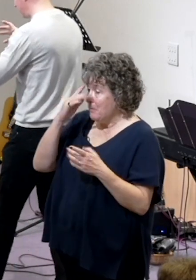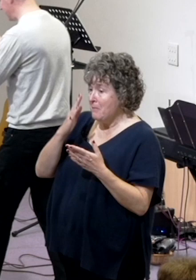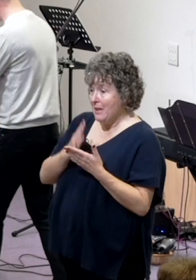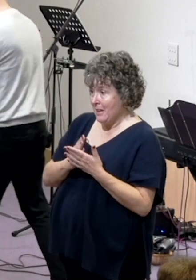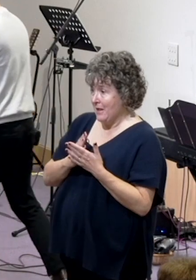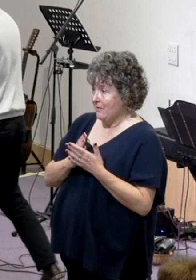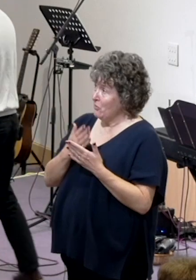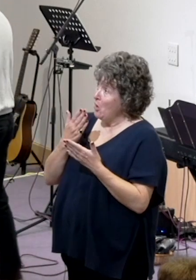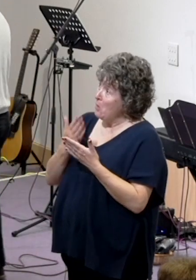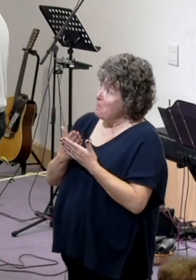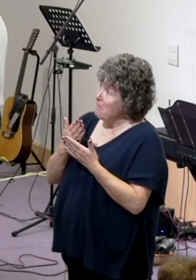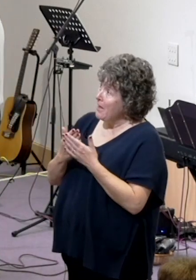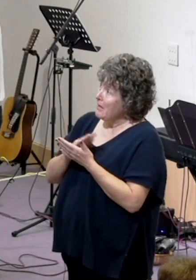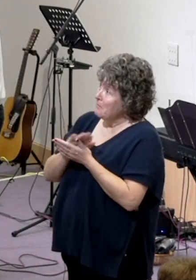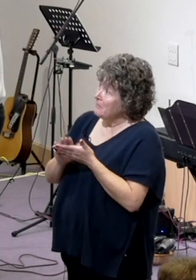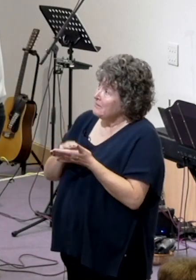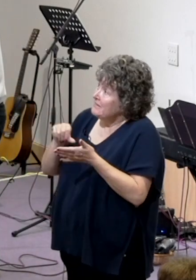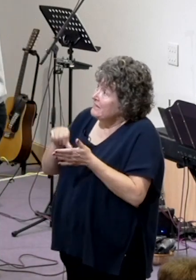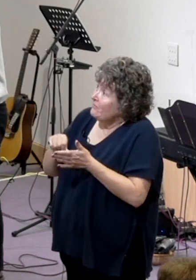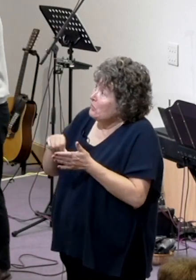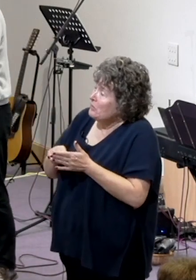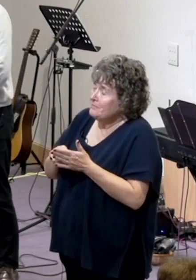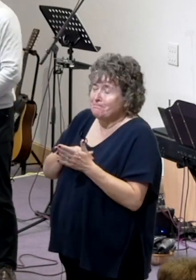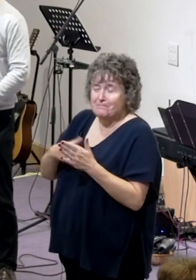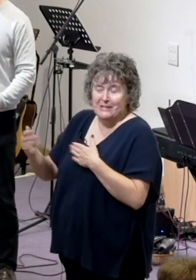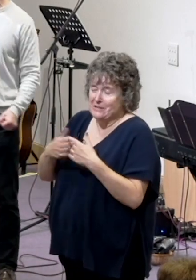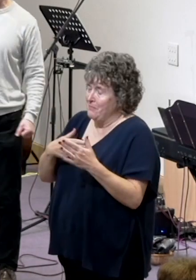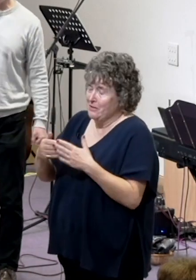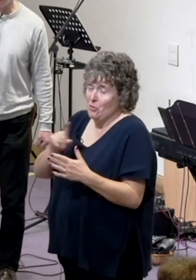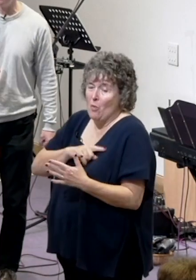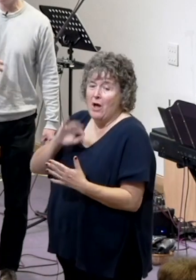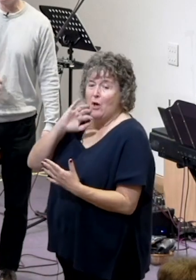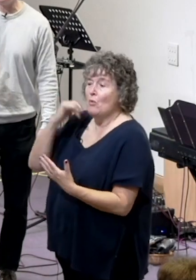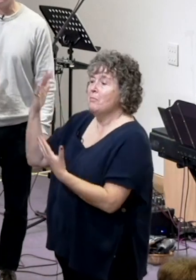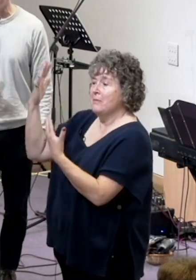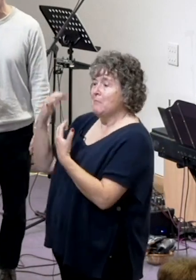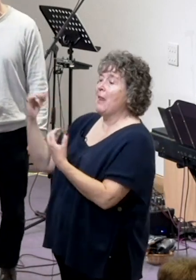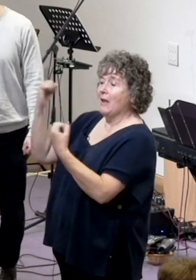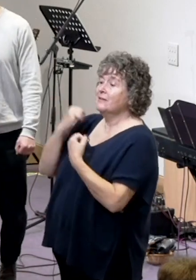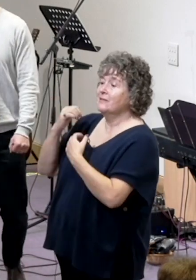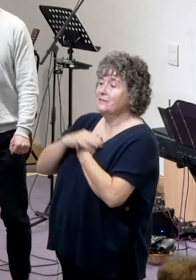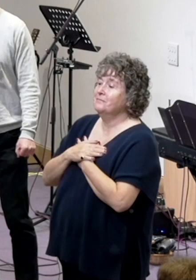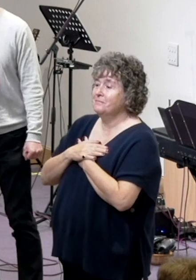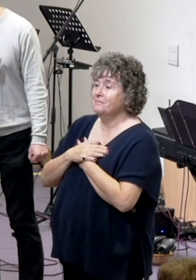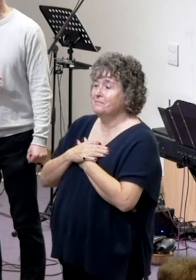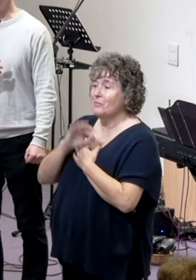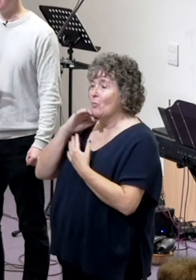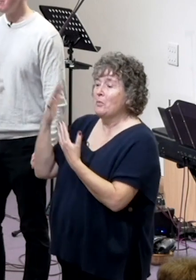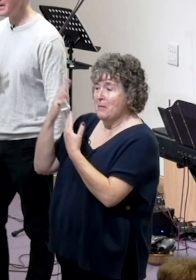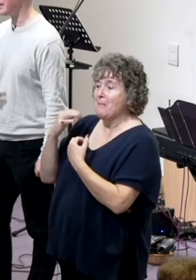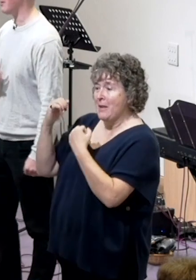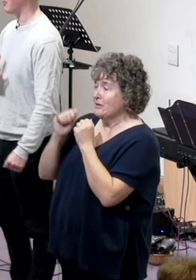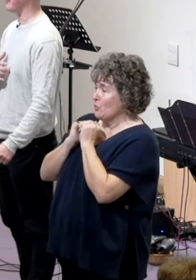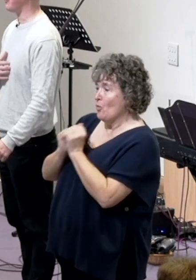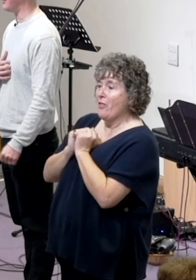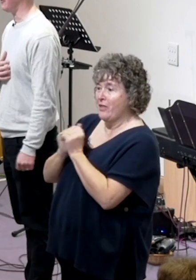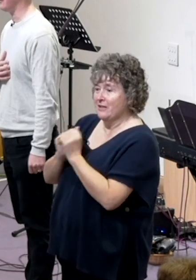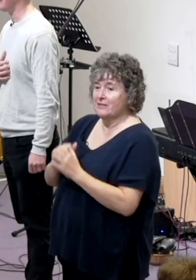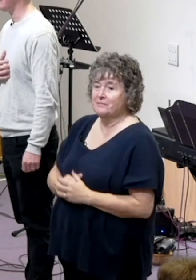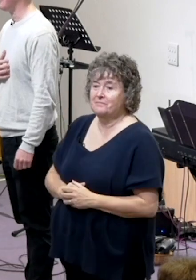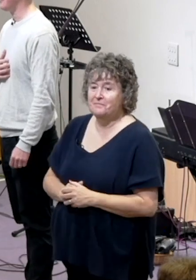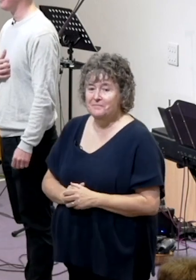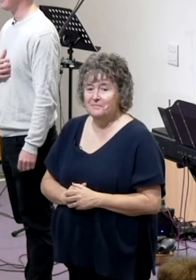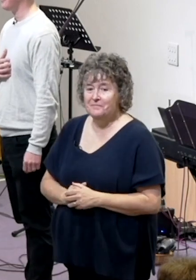though obedience might be costly, the blessings that come with obedience are worth it and make it